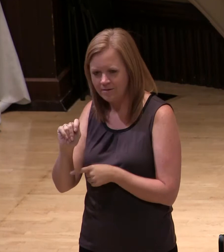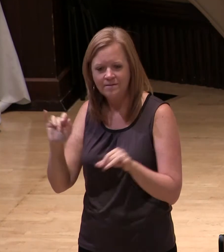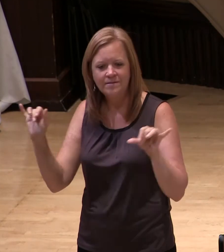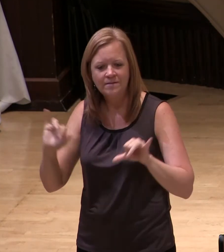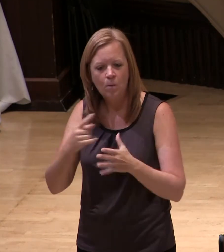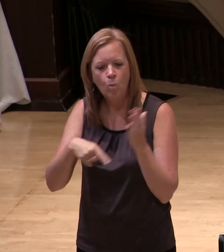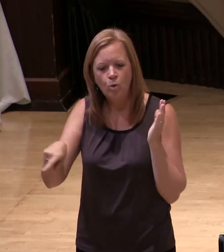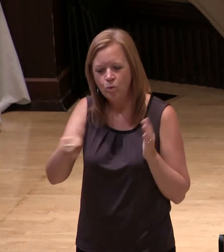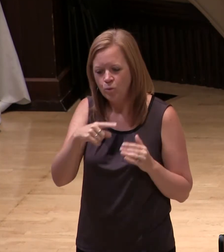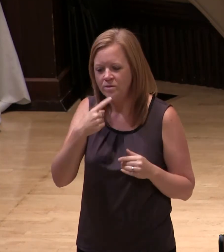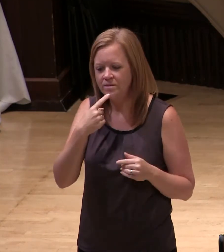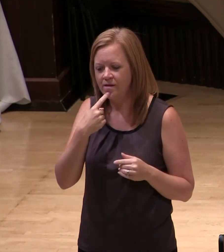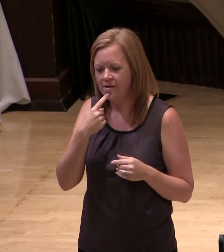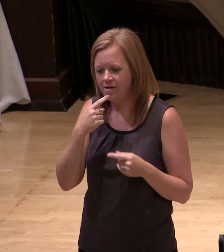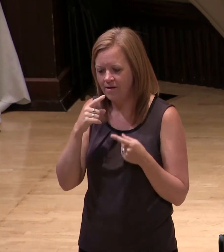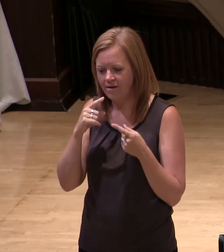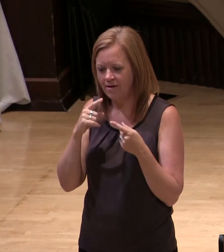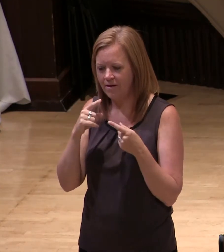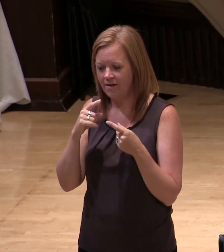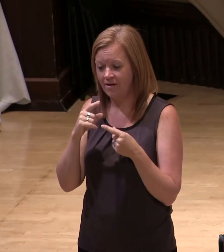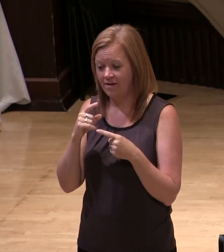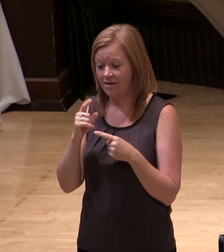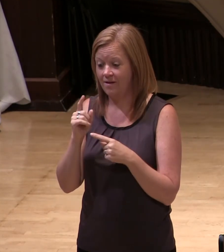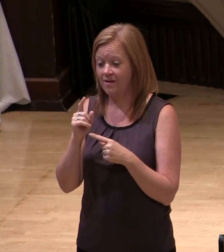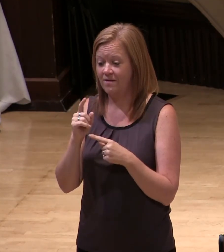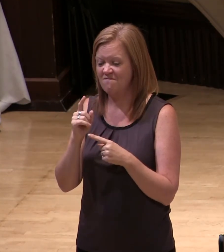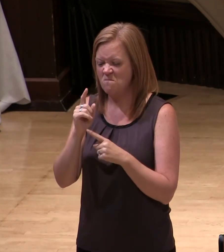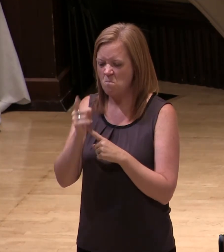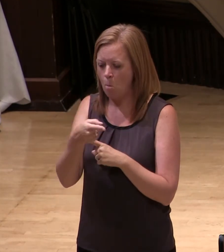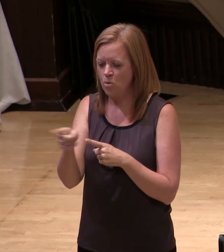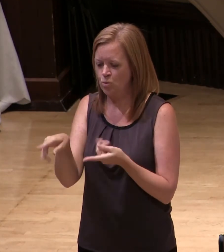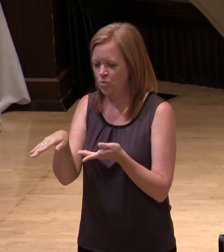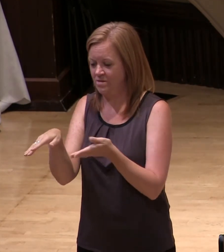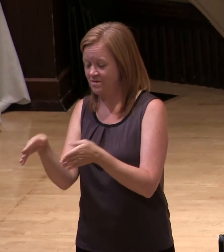each one of us are going to say the moment we die.